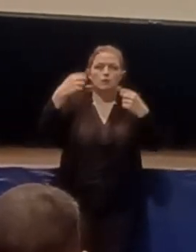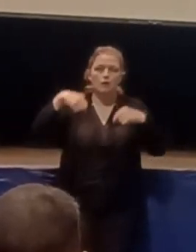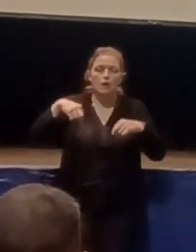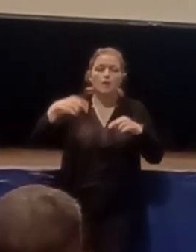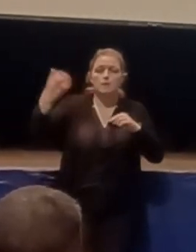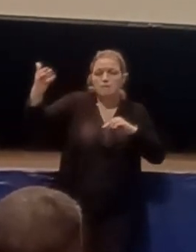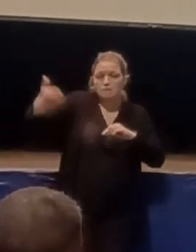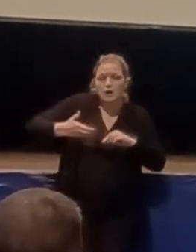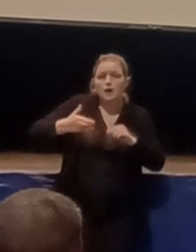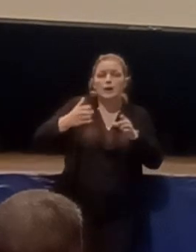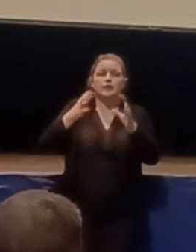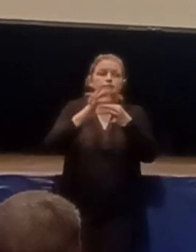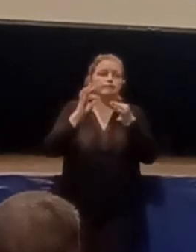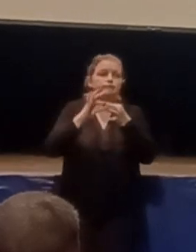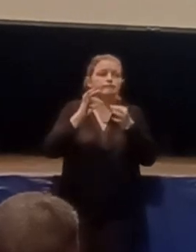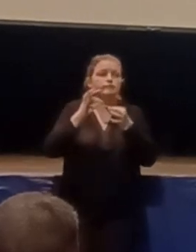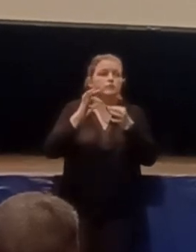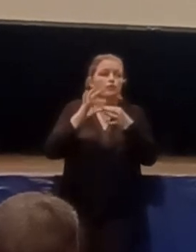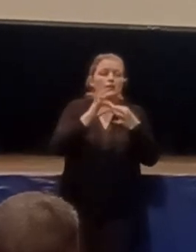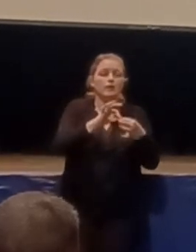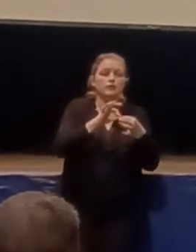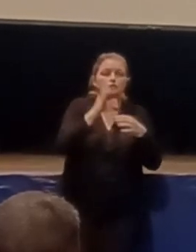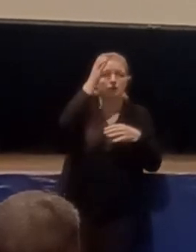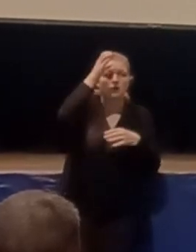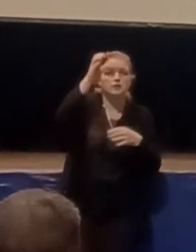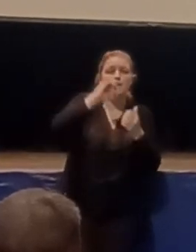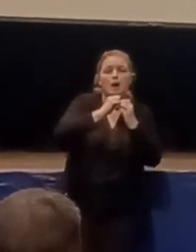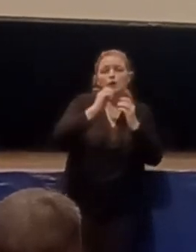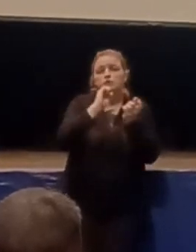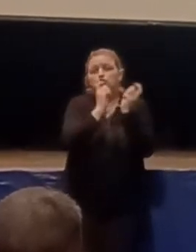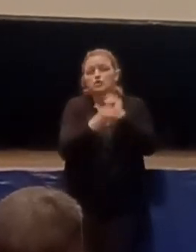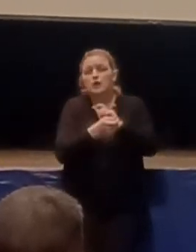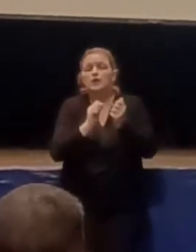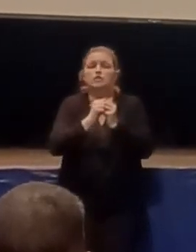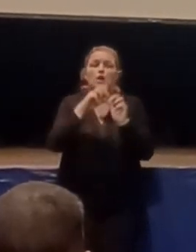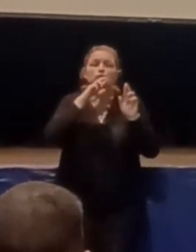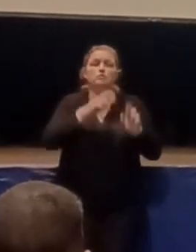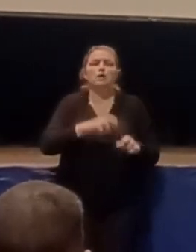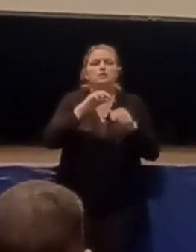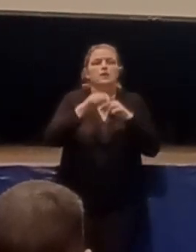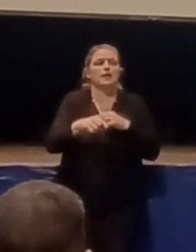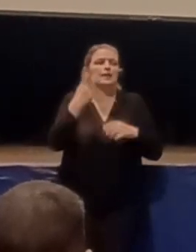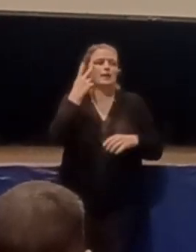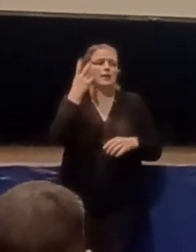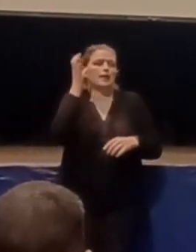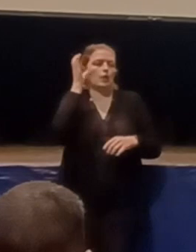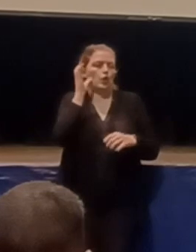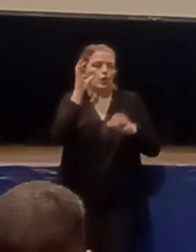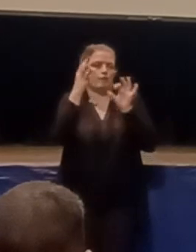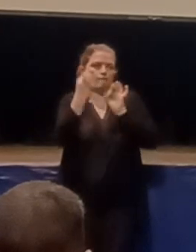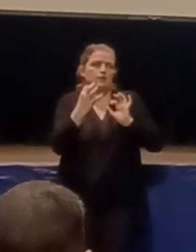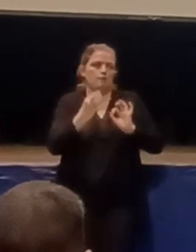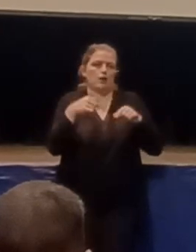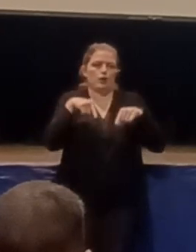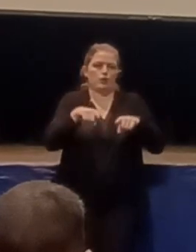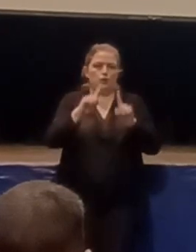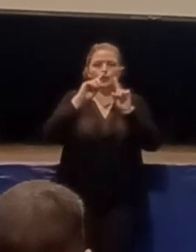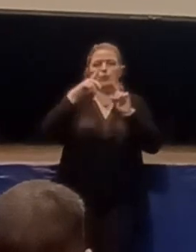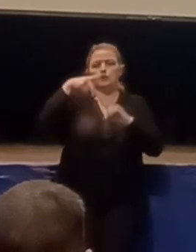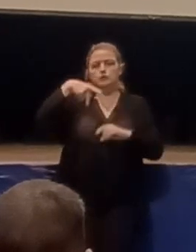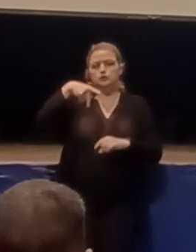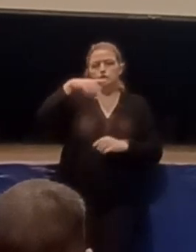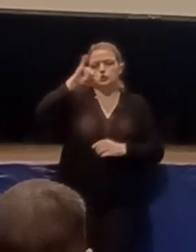invited to and speak to the concept, how it's evolved, how we're being responsive, and hear feedback, you know, at opportunities through